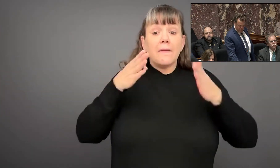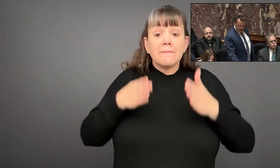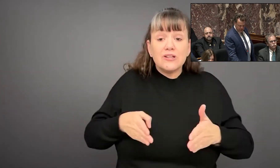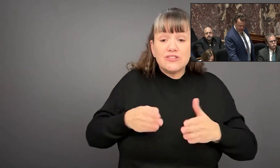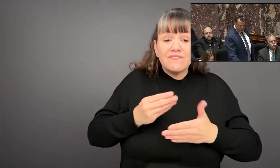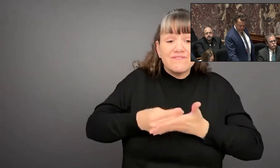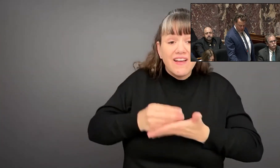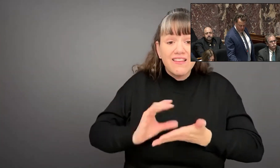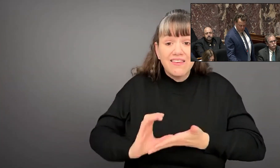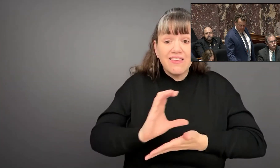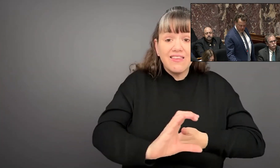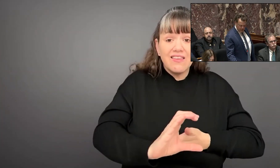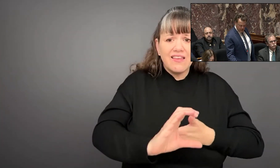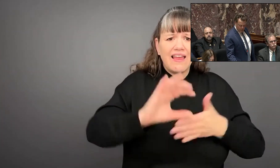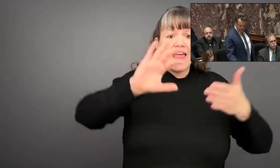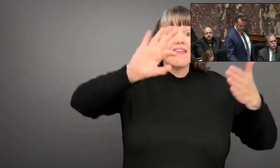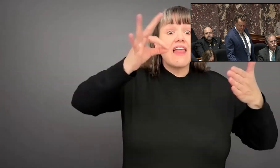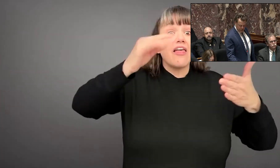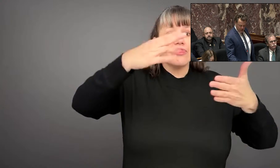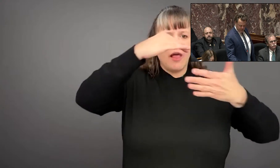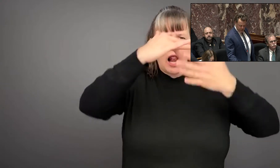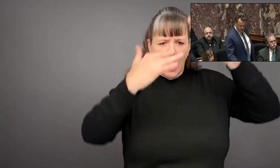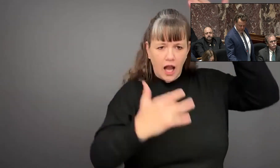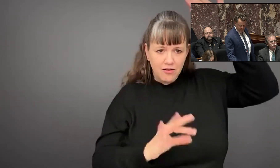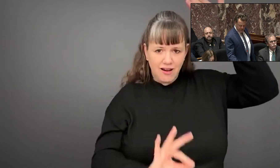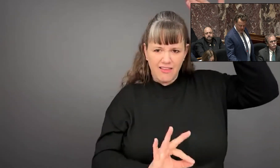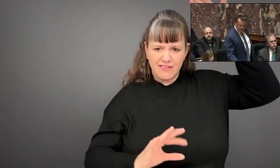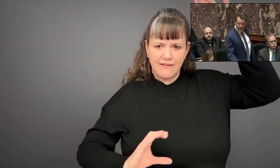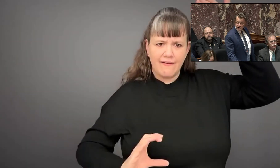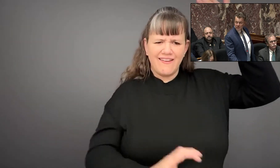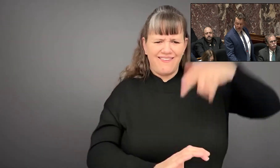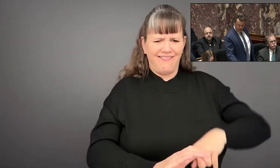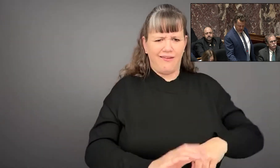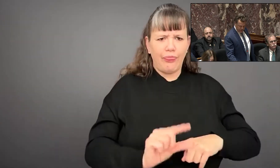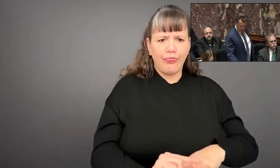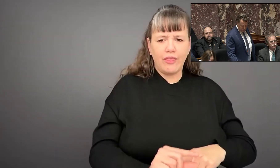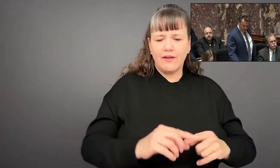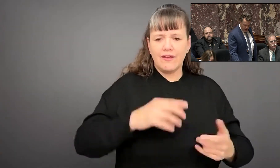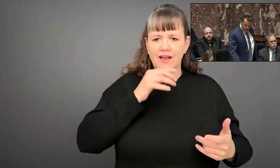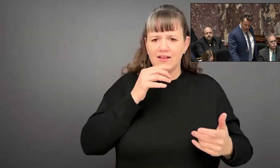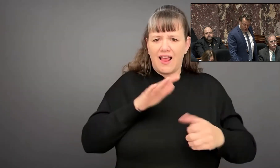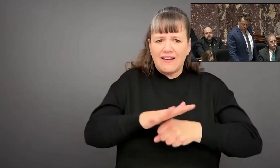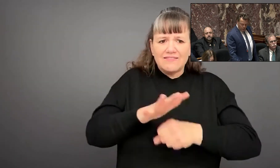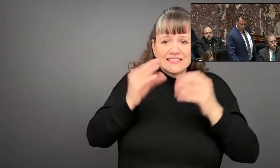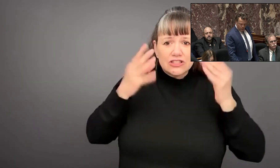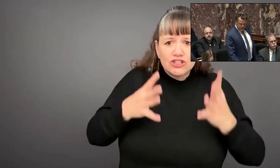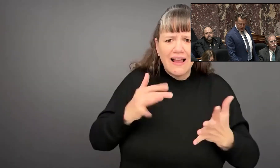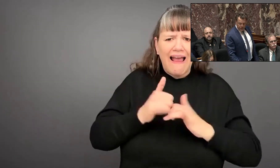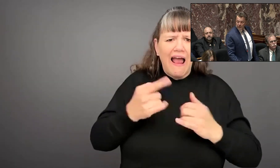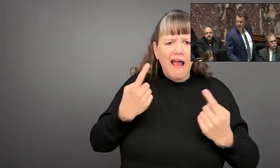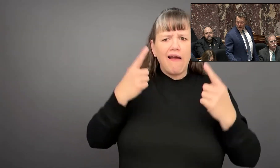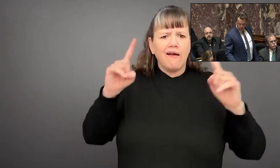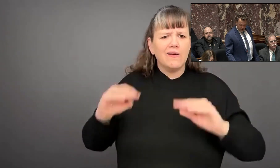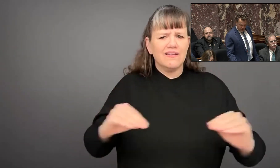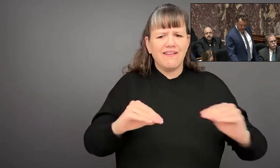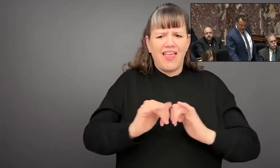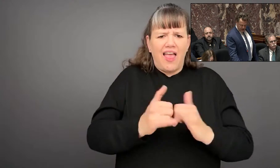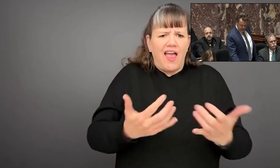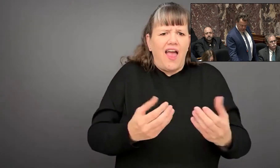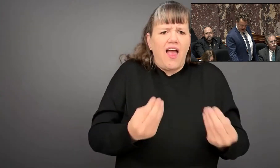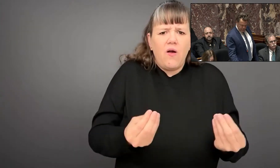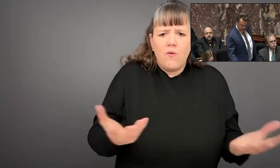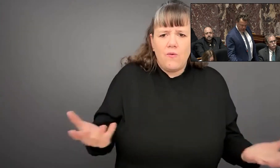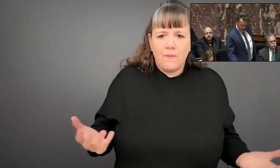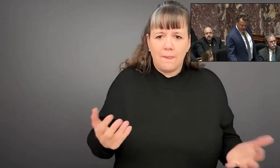work effectively, undermining the opportunity for young students to get the education they deserve. When schools are inadequately funded